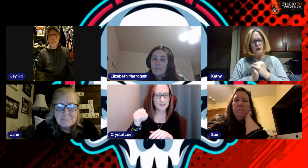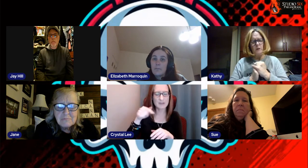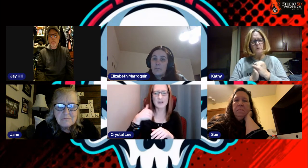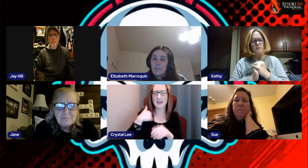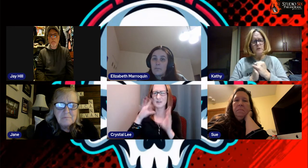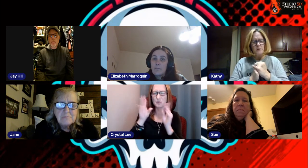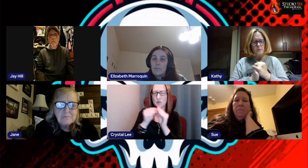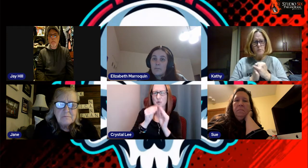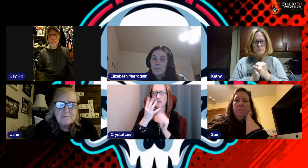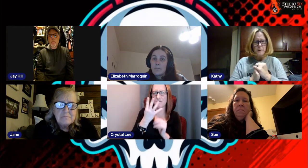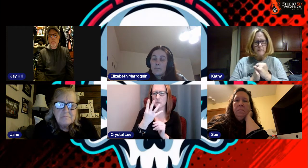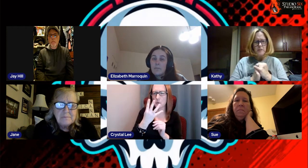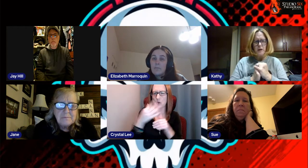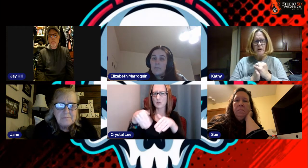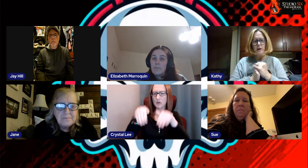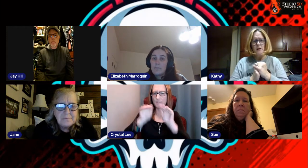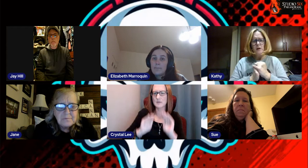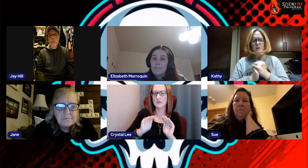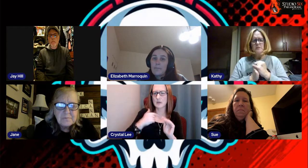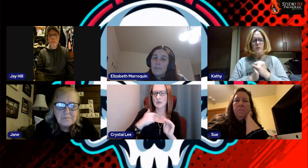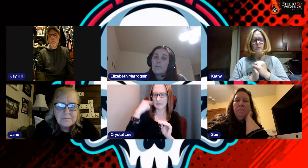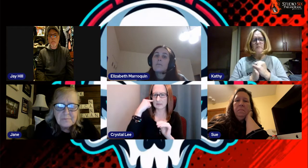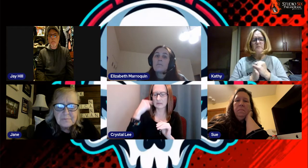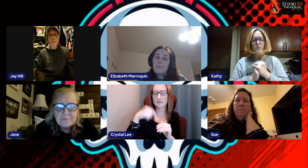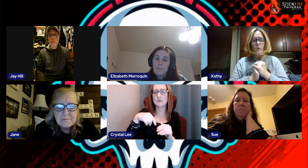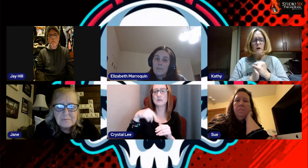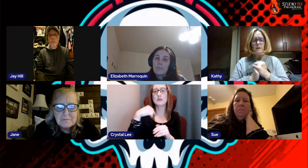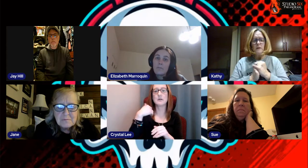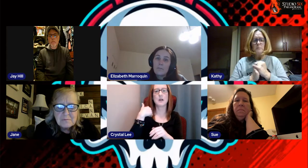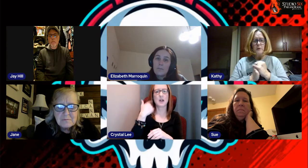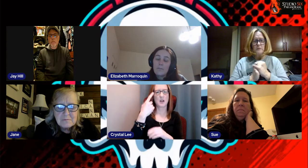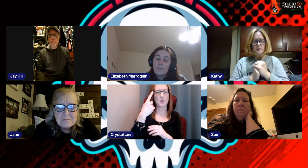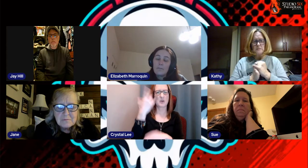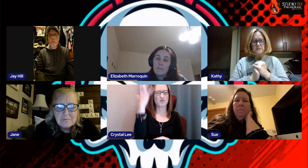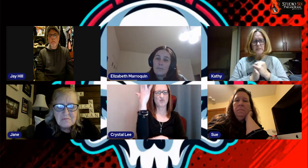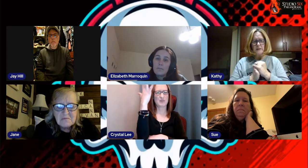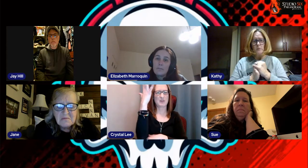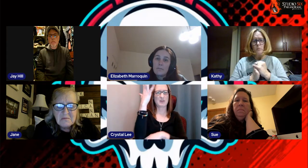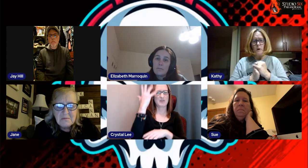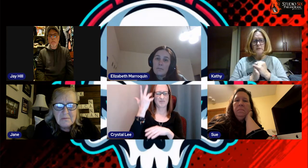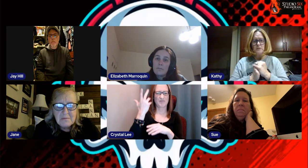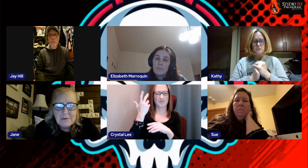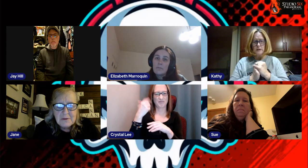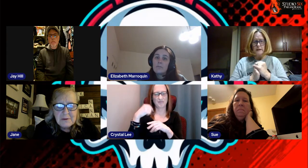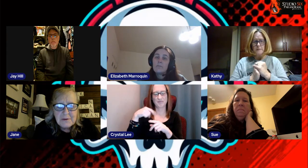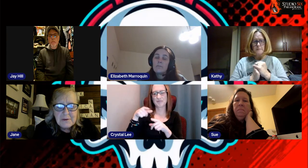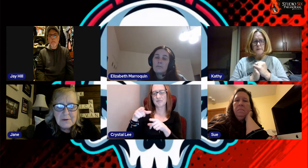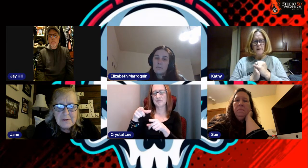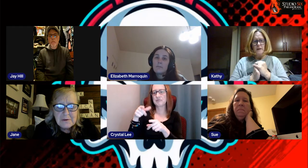just to go and look at who's buried there. So there were 4 burials there,